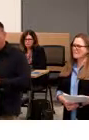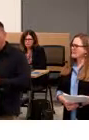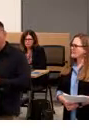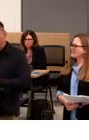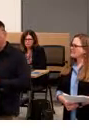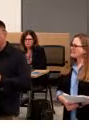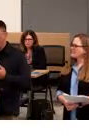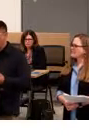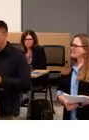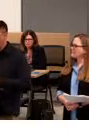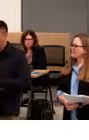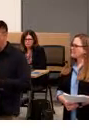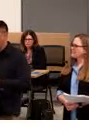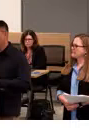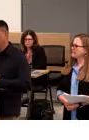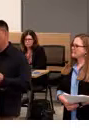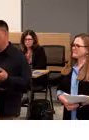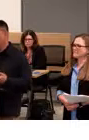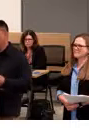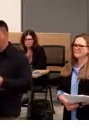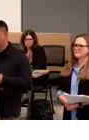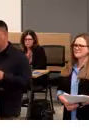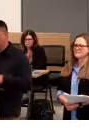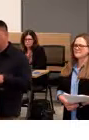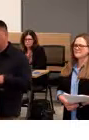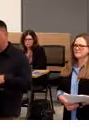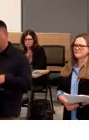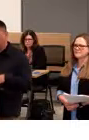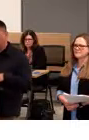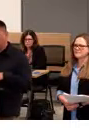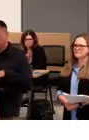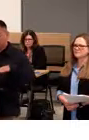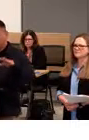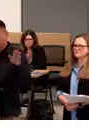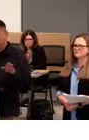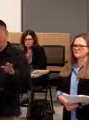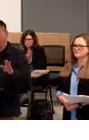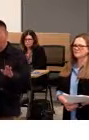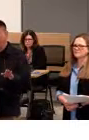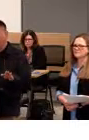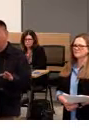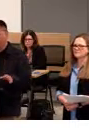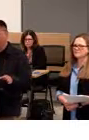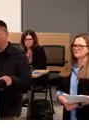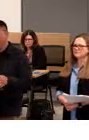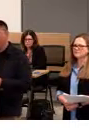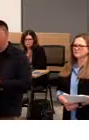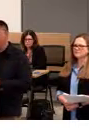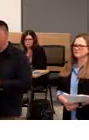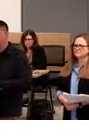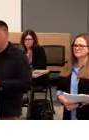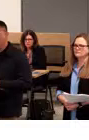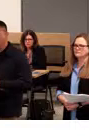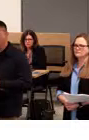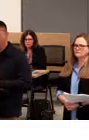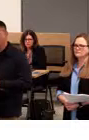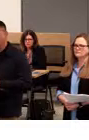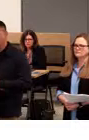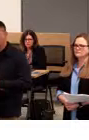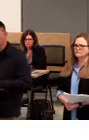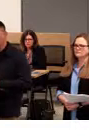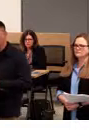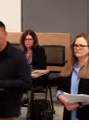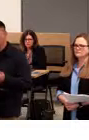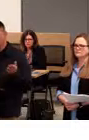support the education of all of our students and the learner's reality situated, which we have very different communities in all the